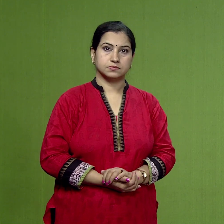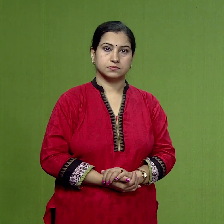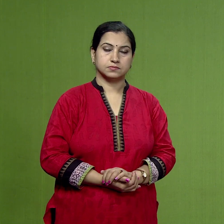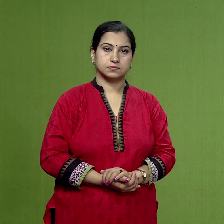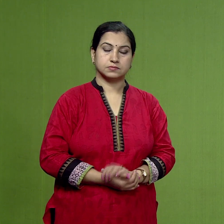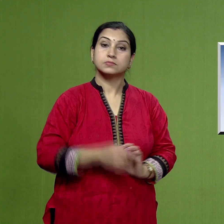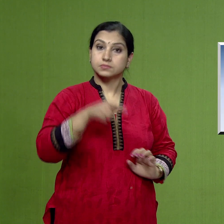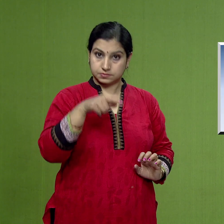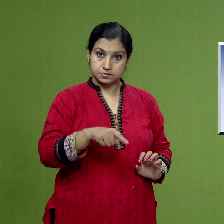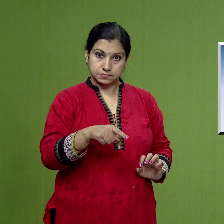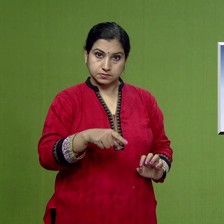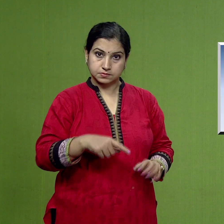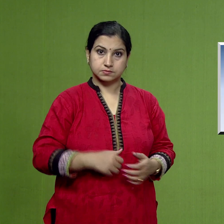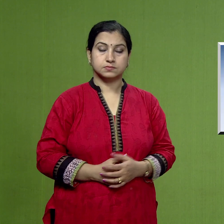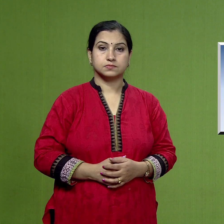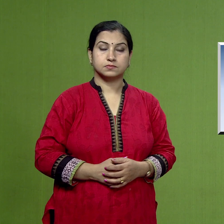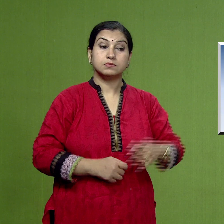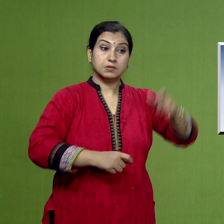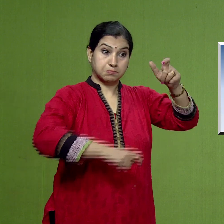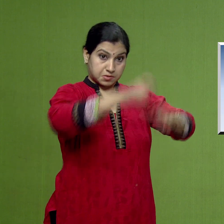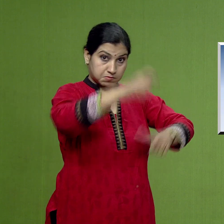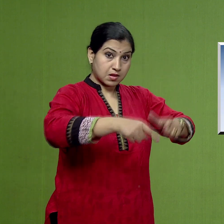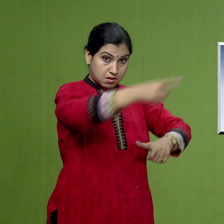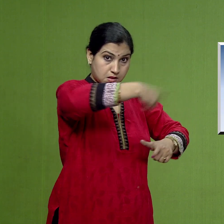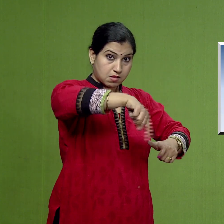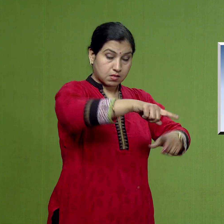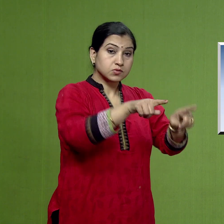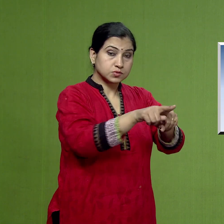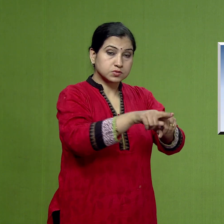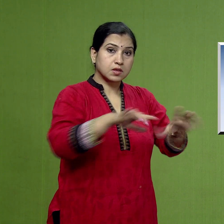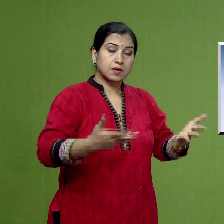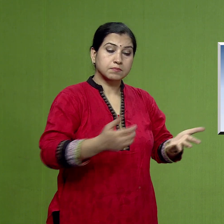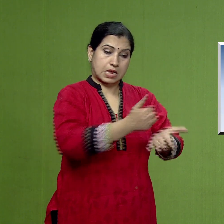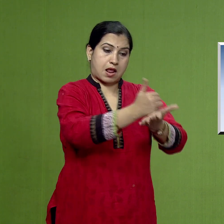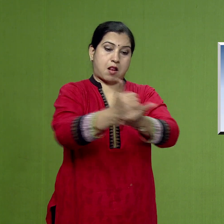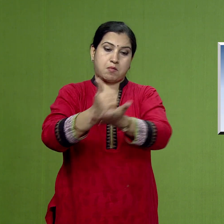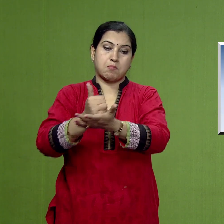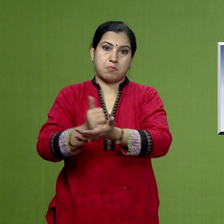Therefore, population is also considered as a resource.